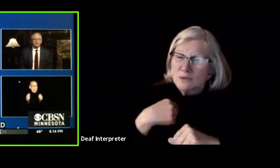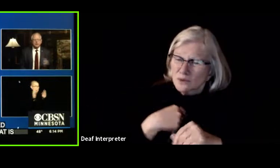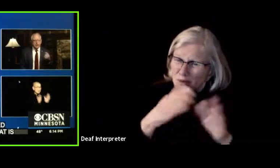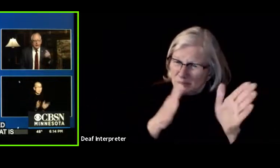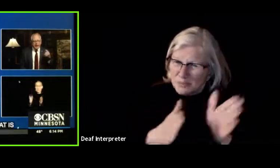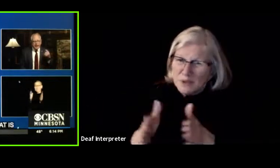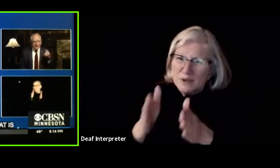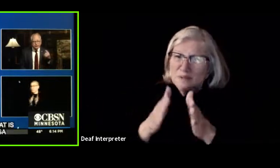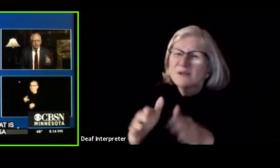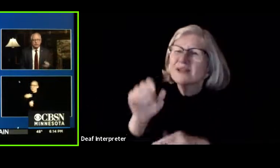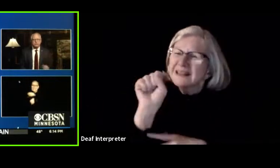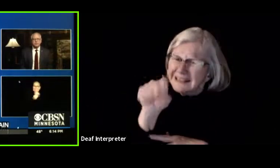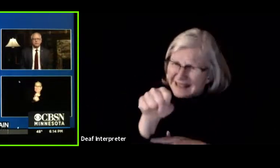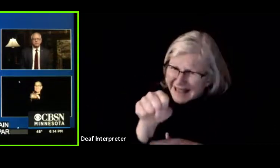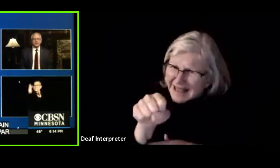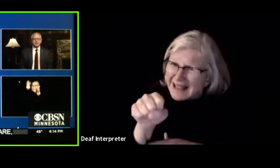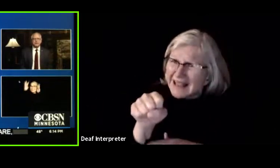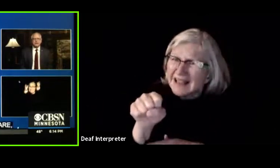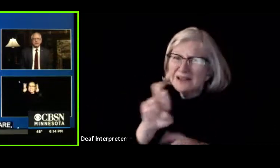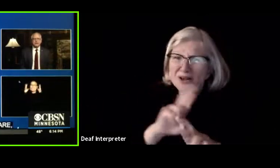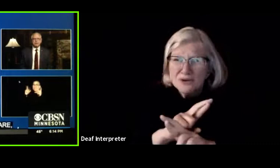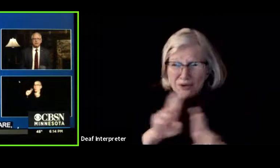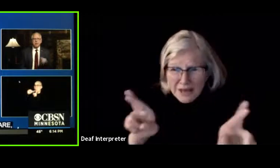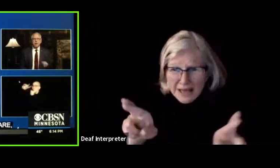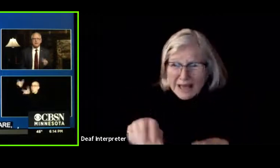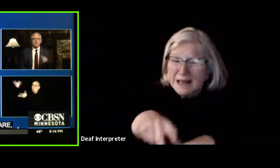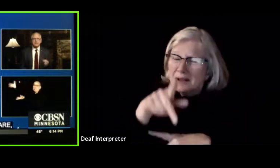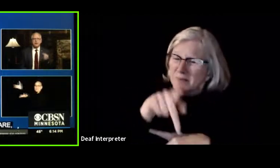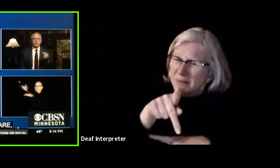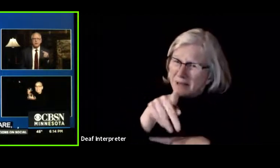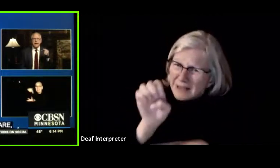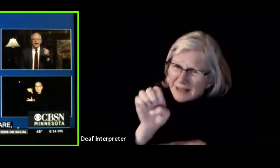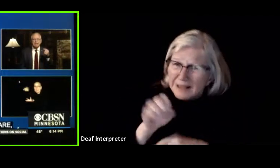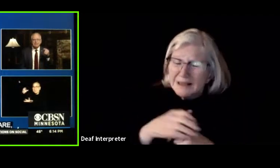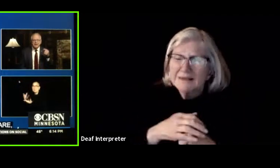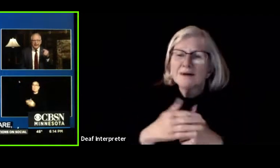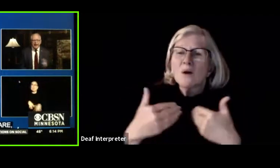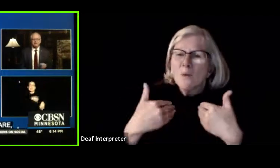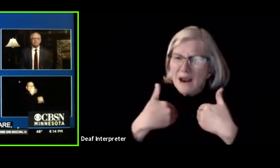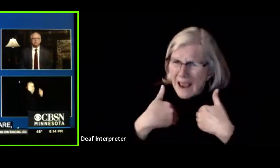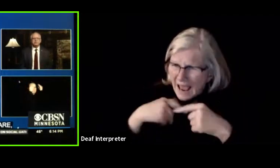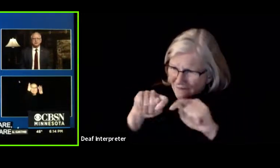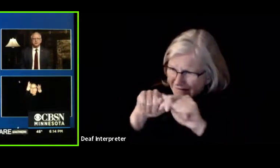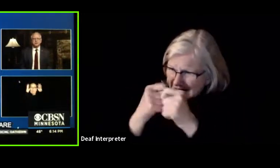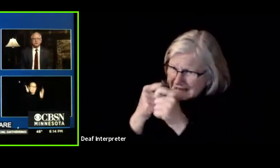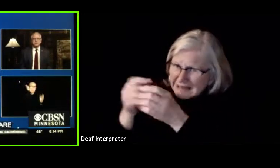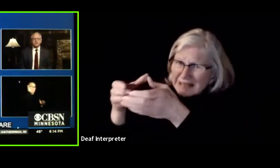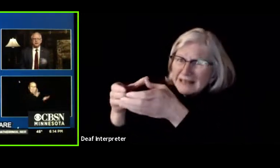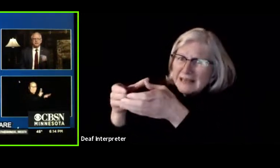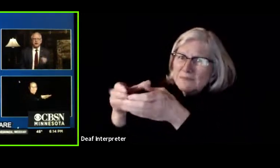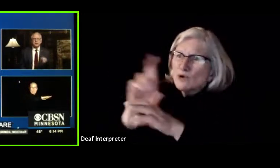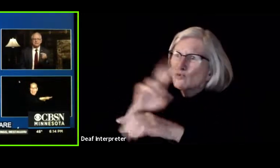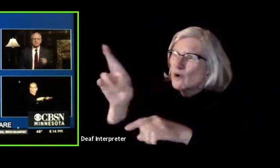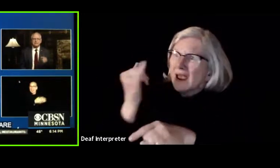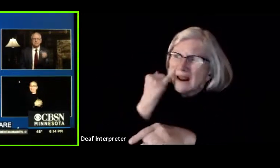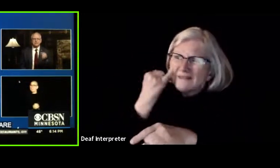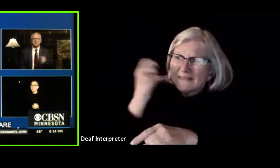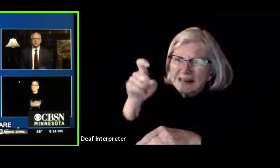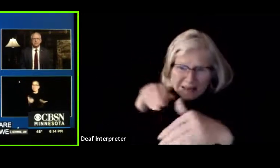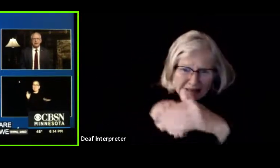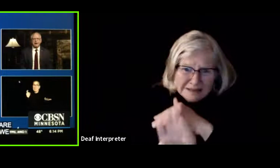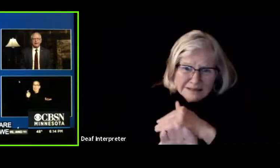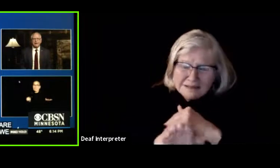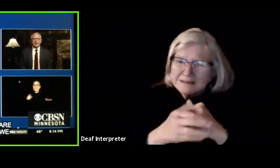PPE. We've done and have surge bed capacity. But the one thing that we have got to preserve is we have got to preserve those